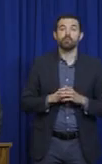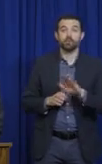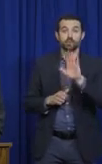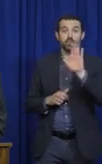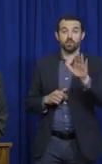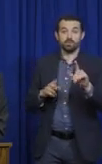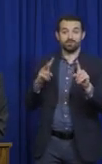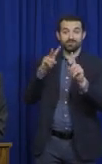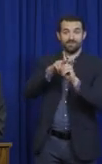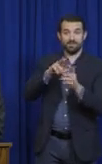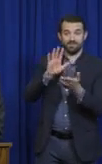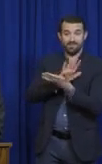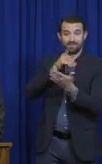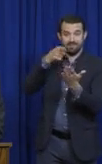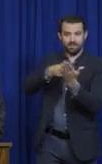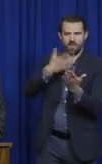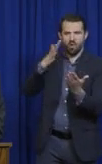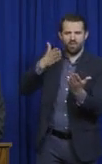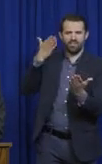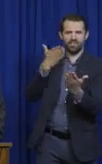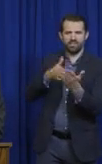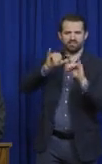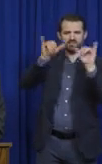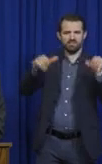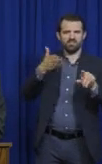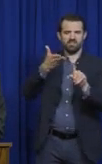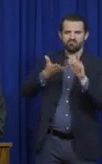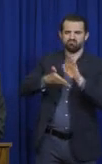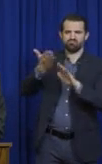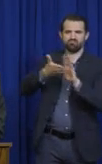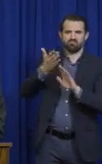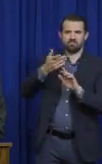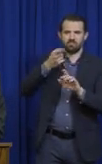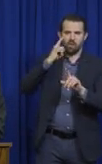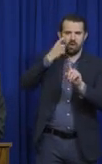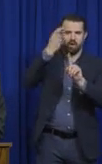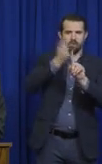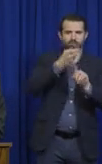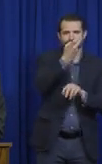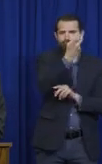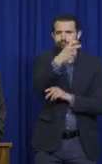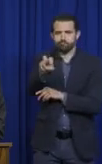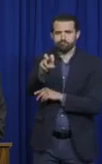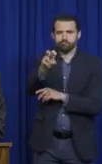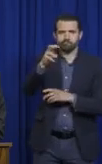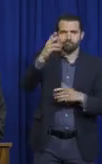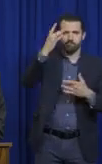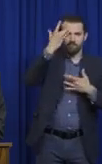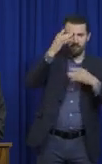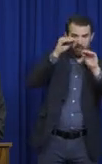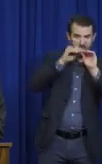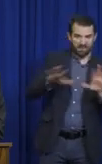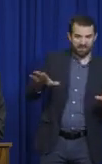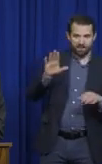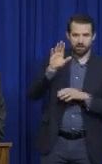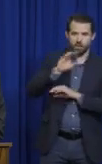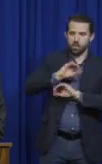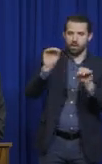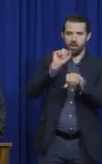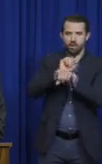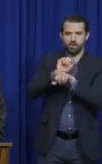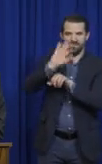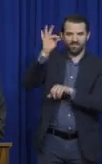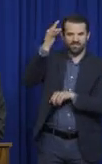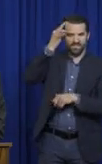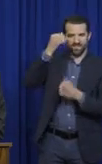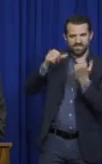the system and will automatically transfer to pandemic unemployment assistance. You should just continue